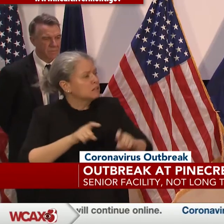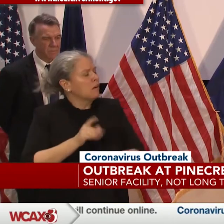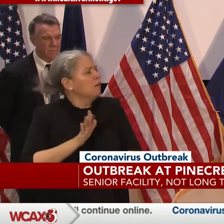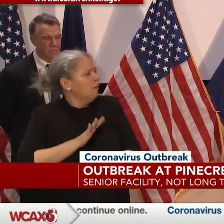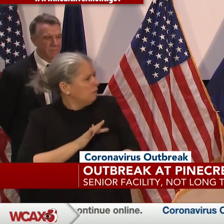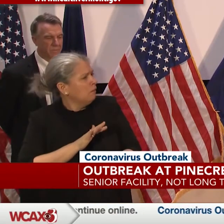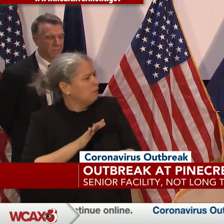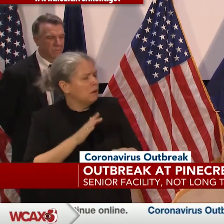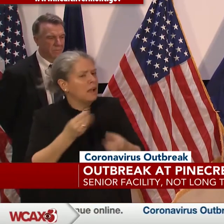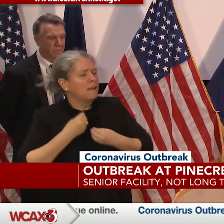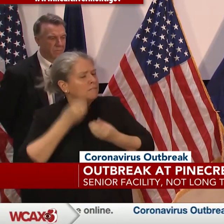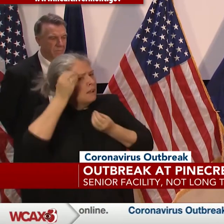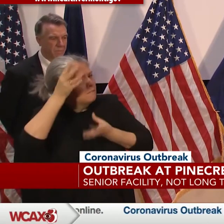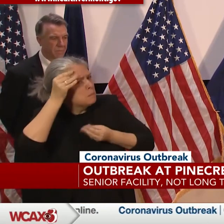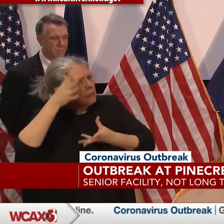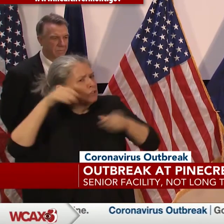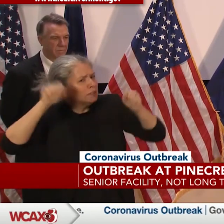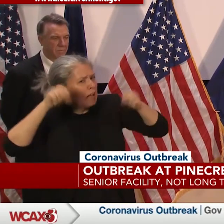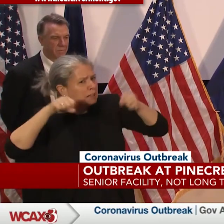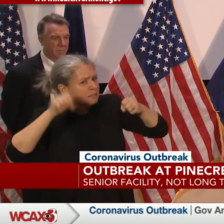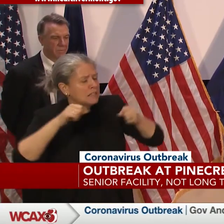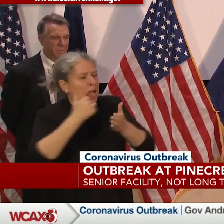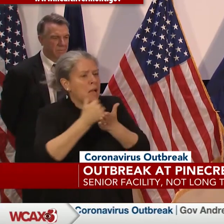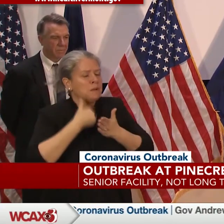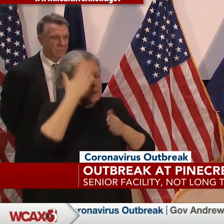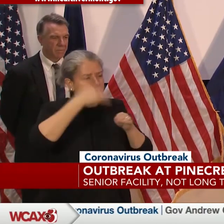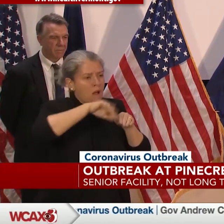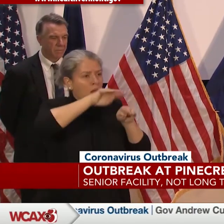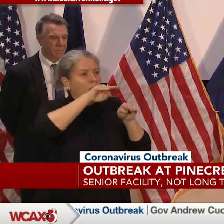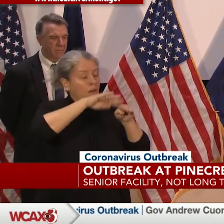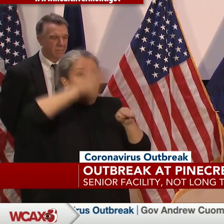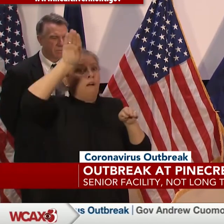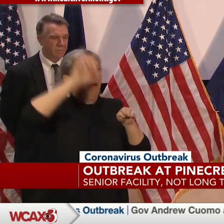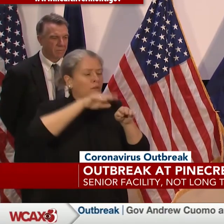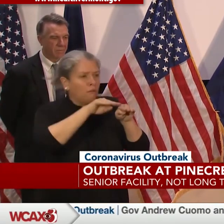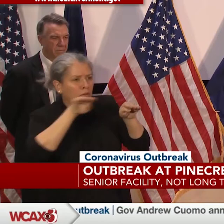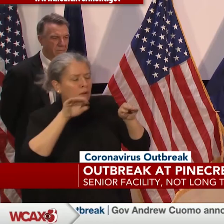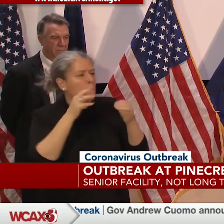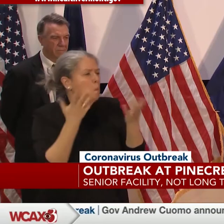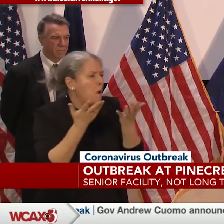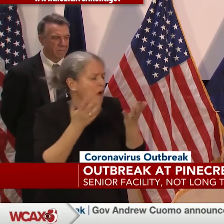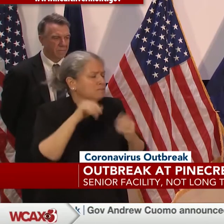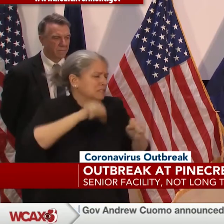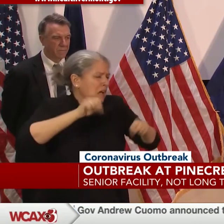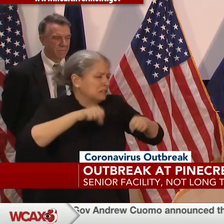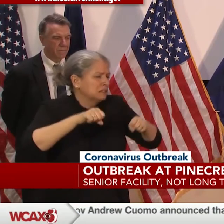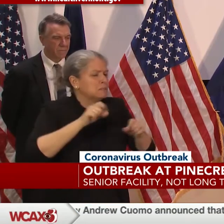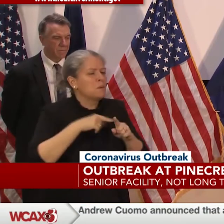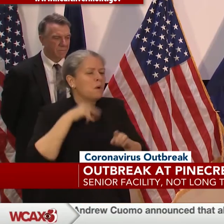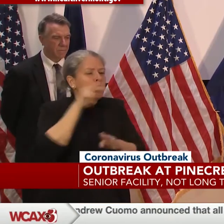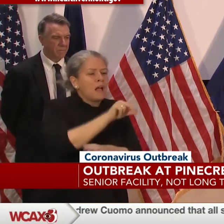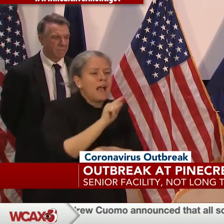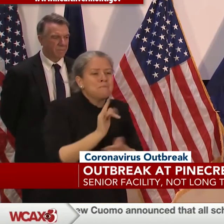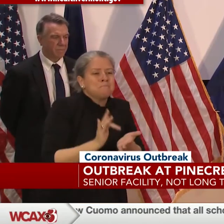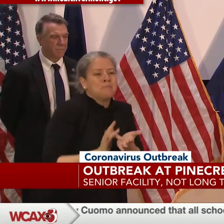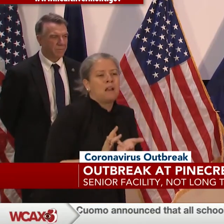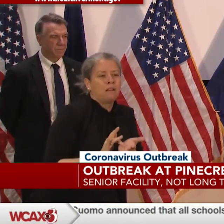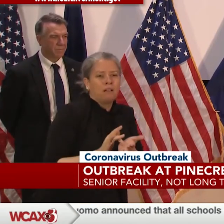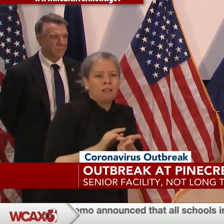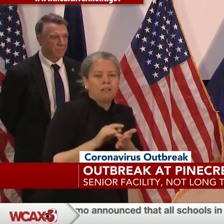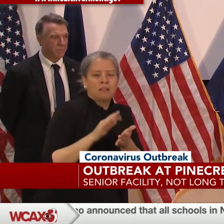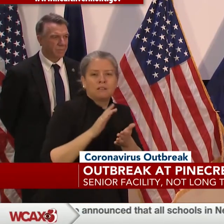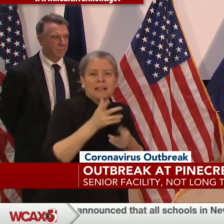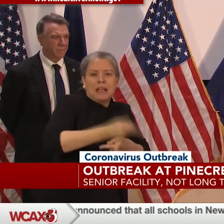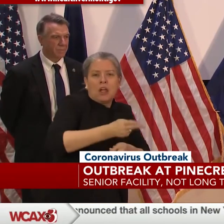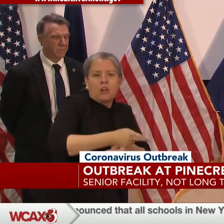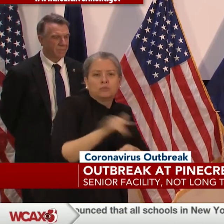we've reached a plateau in cases. We'll obviously be looking at other medical factors in the population